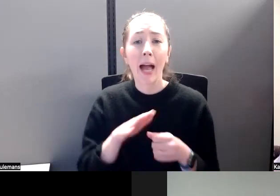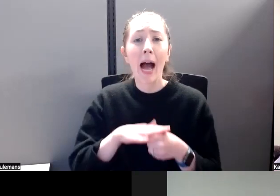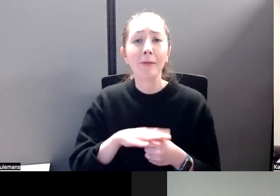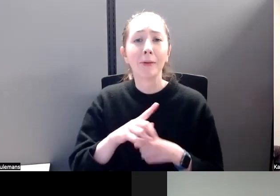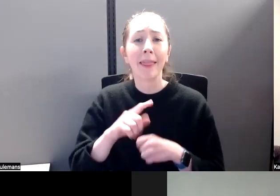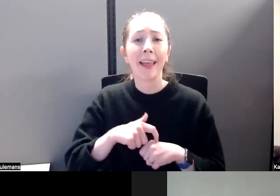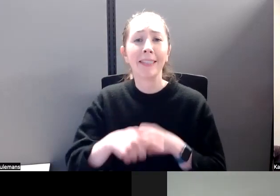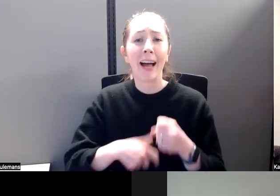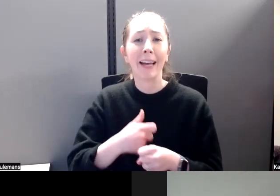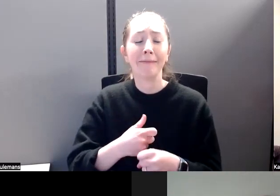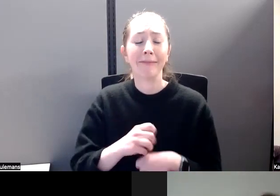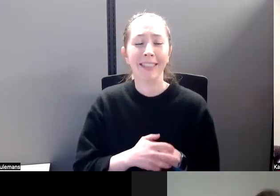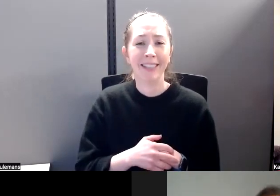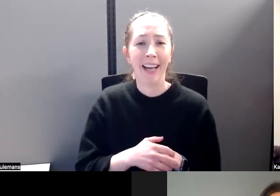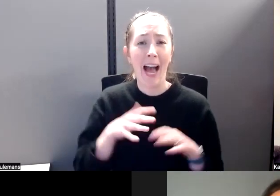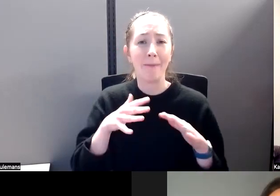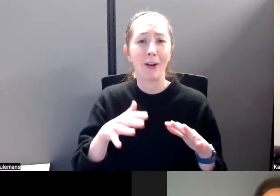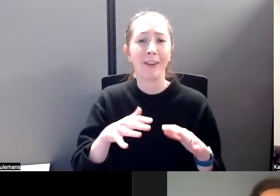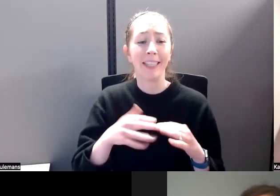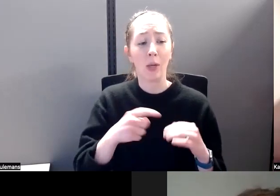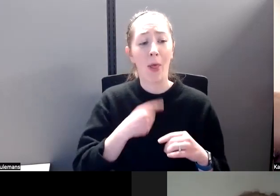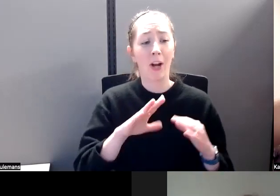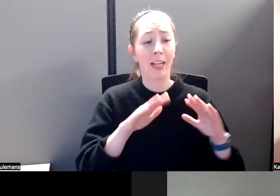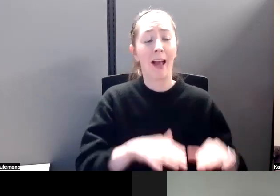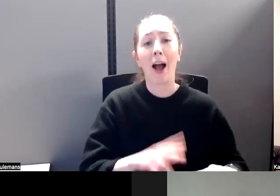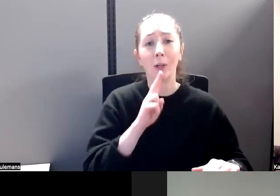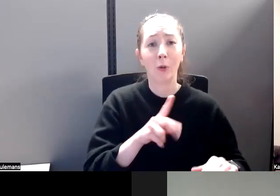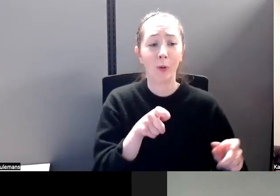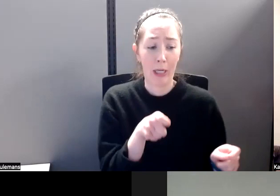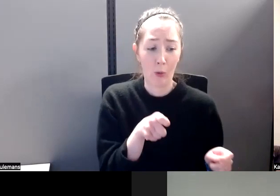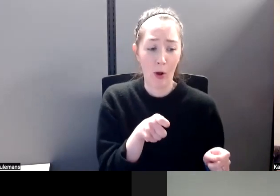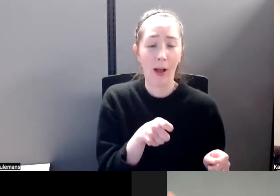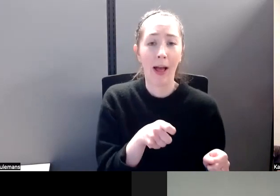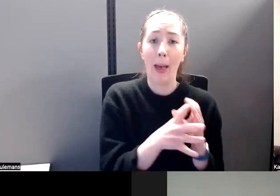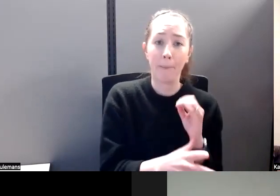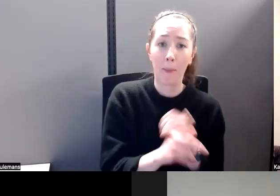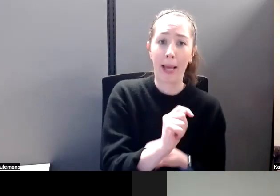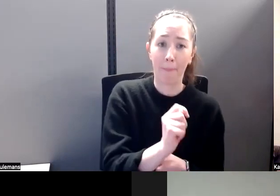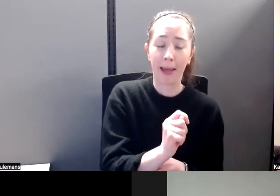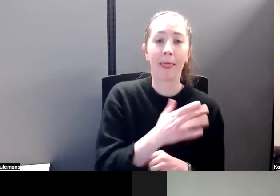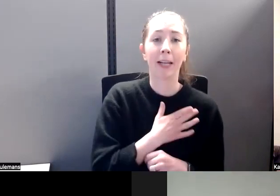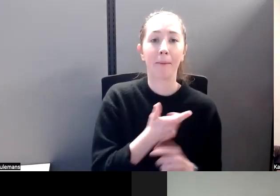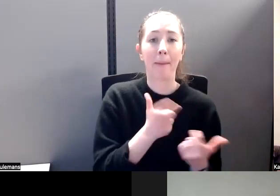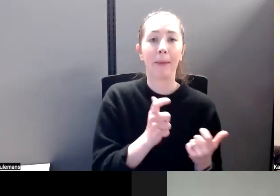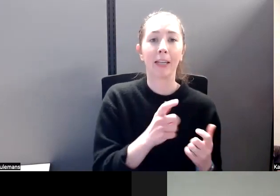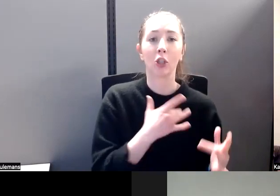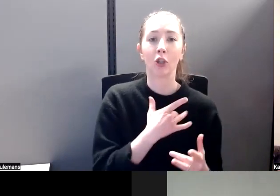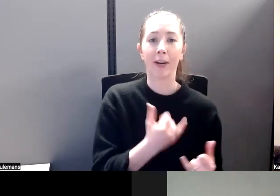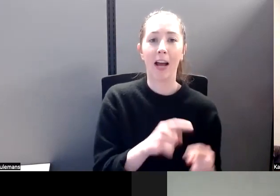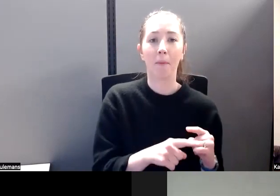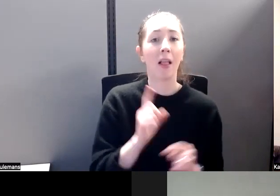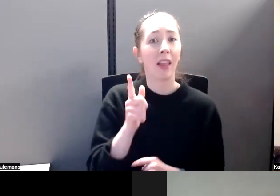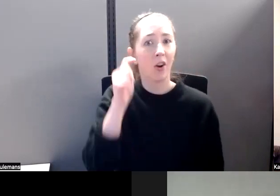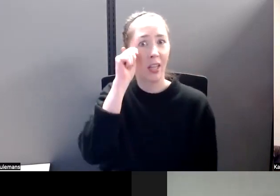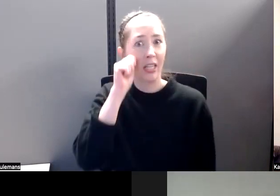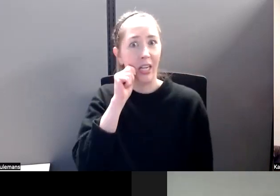time period. I'm so nervous. It's so much easier when they're just like two, you know, and pooping and peeing. And like, that's my biggest concern. It's the teenage stuff